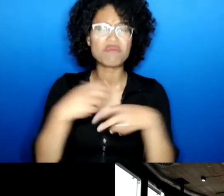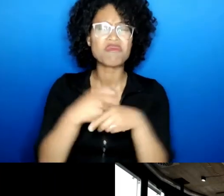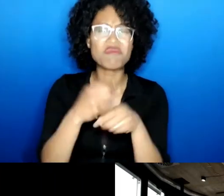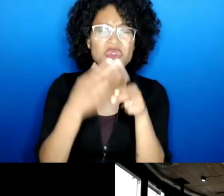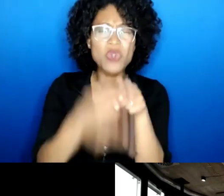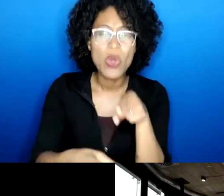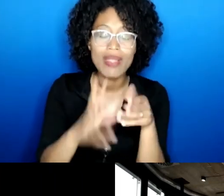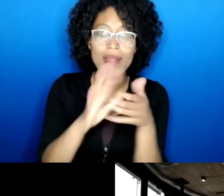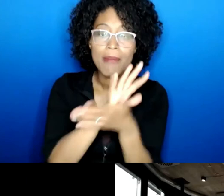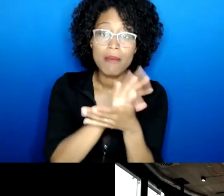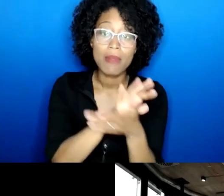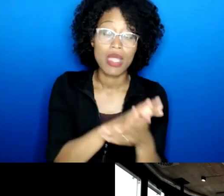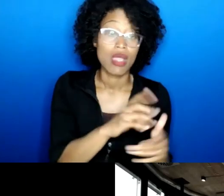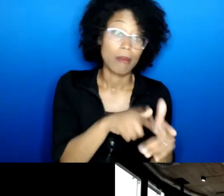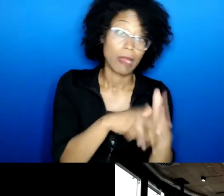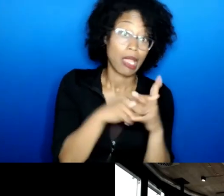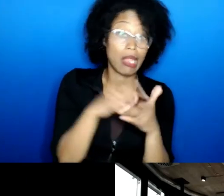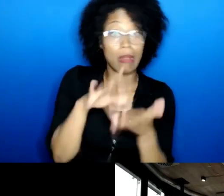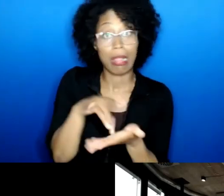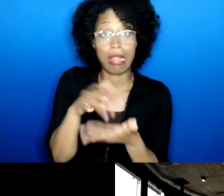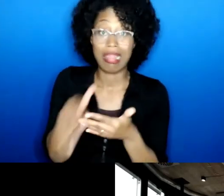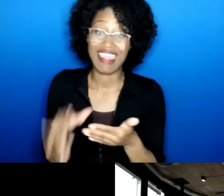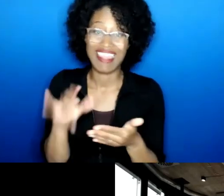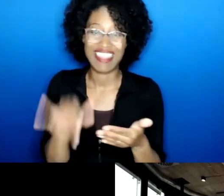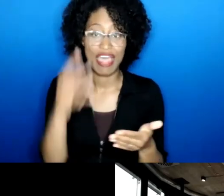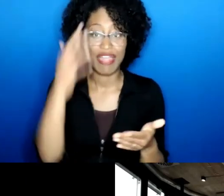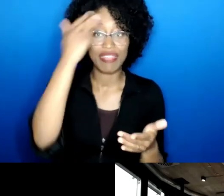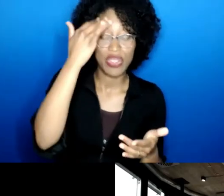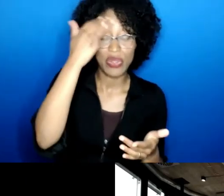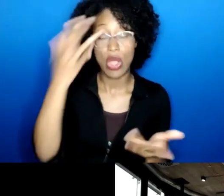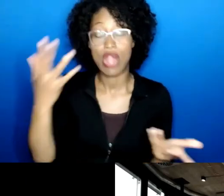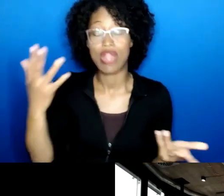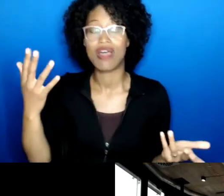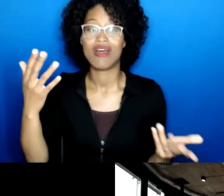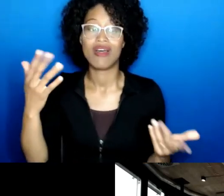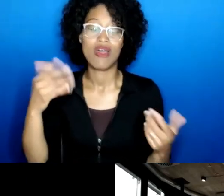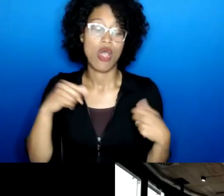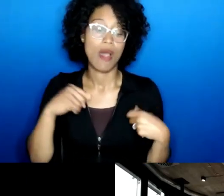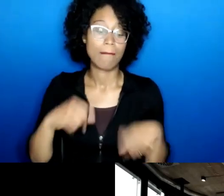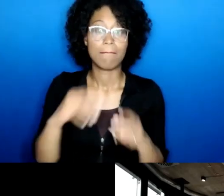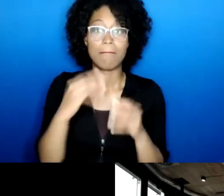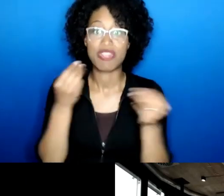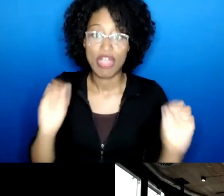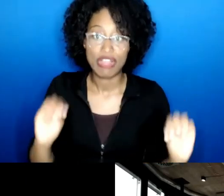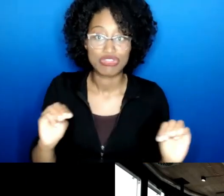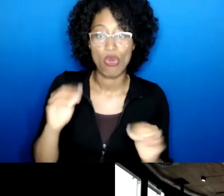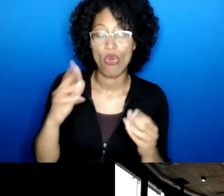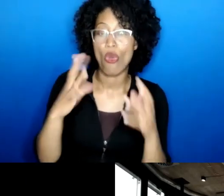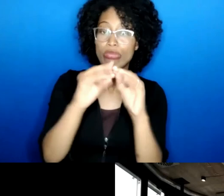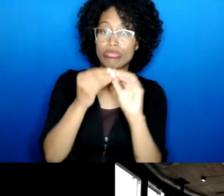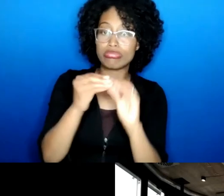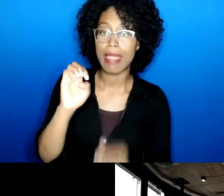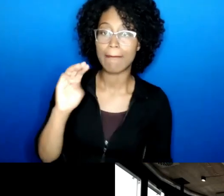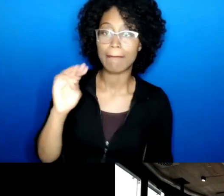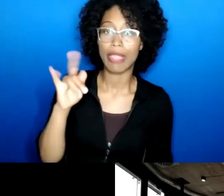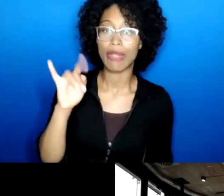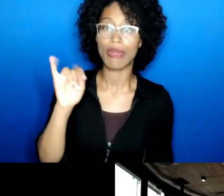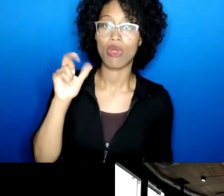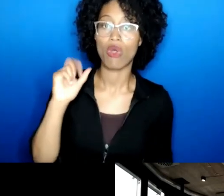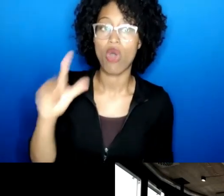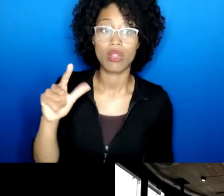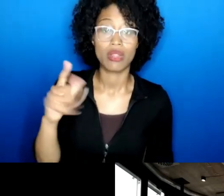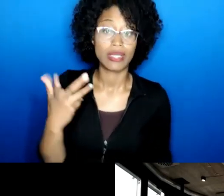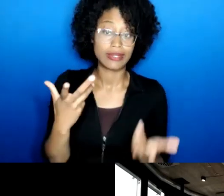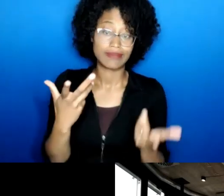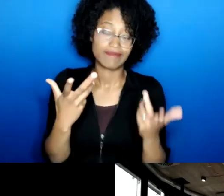has a beginning, a middle, and an end, whether it's theoretical, methodological, or empirical. And, or it could be as long